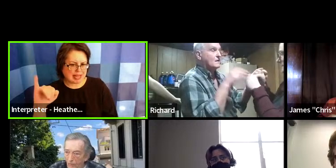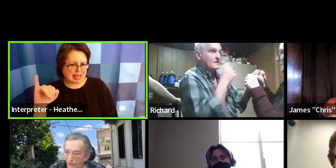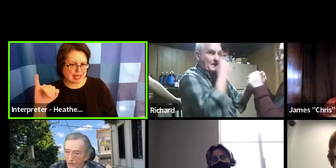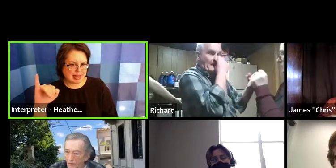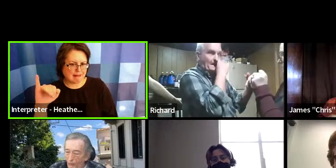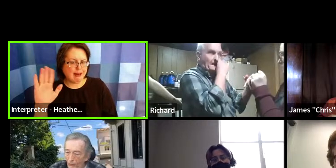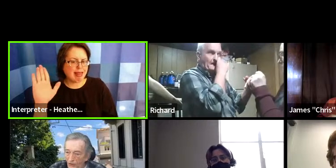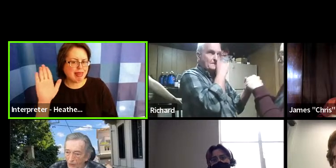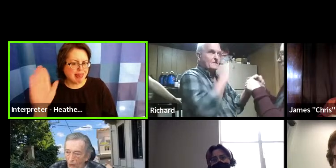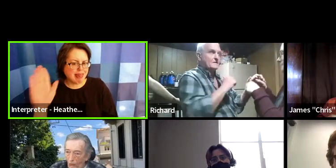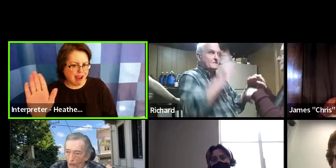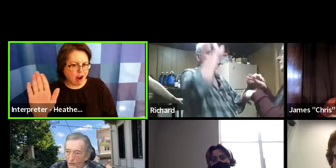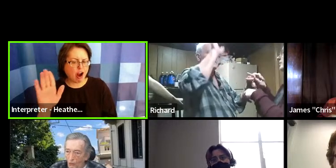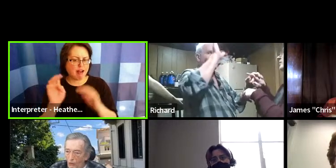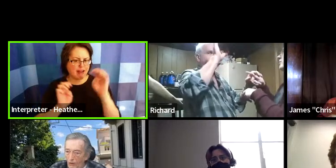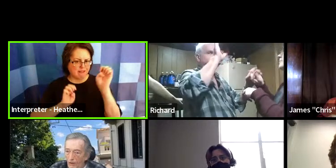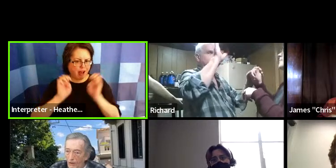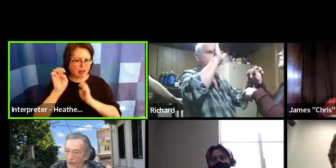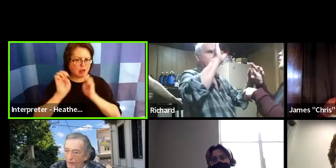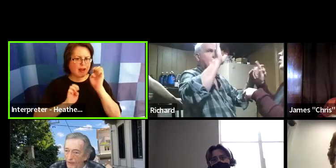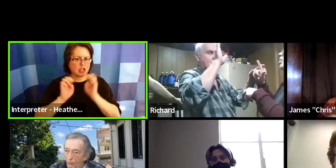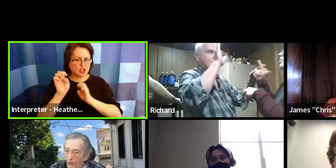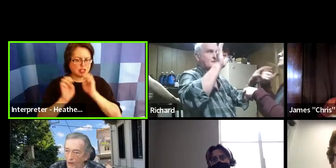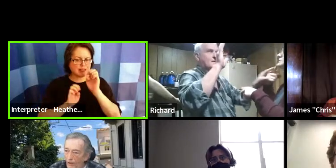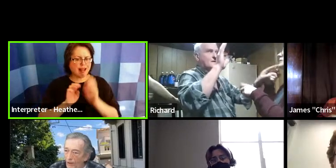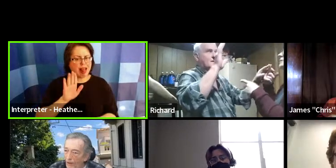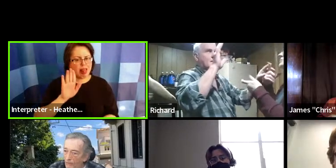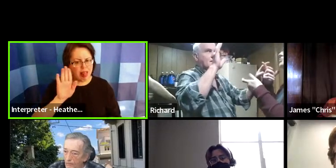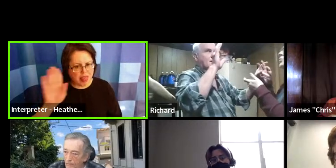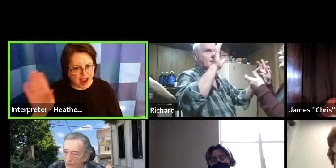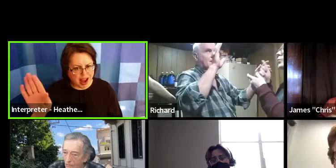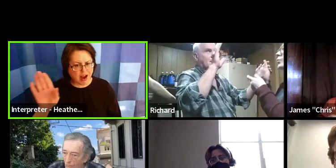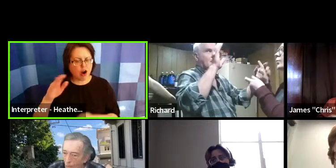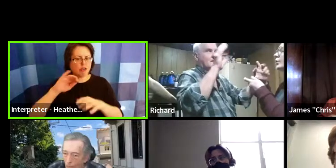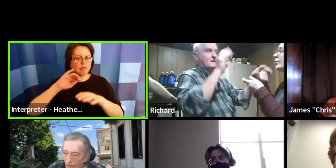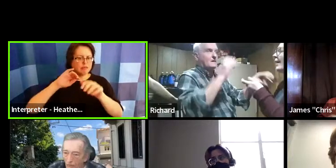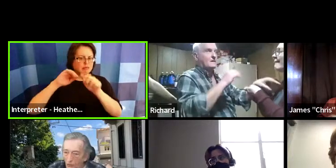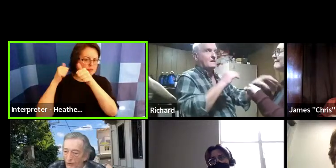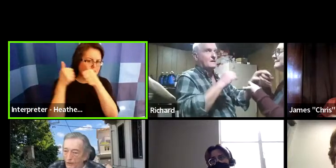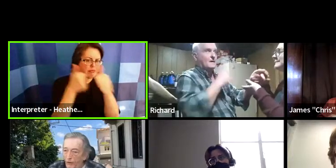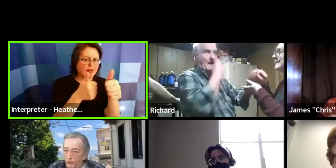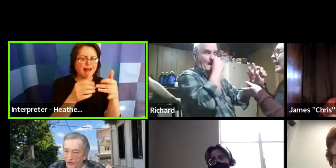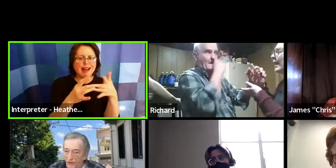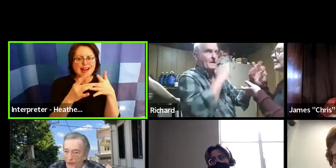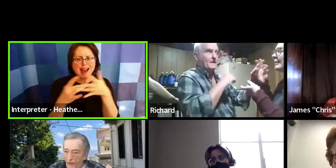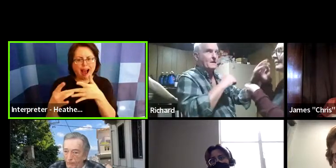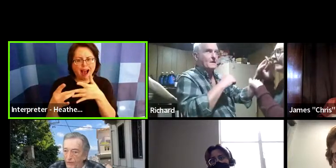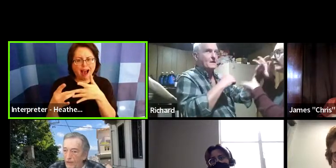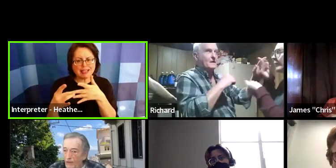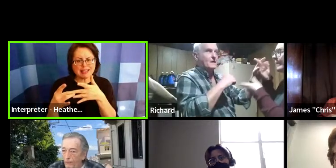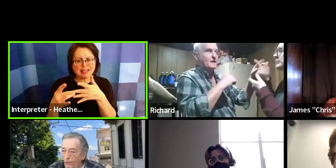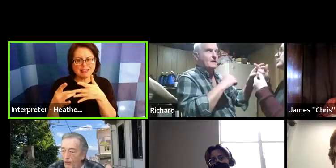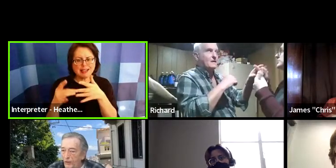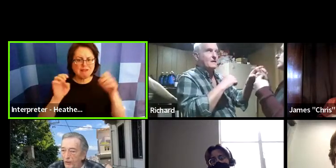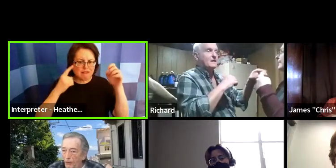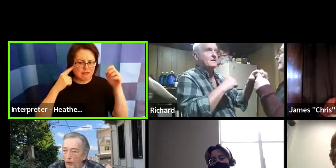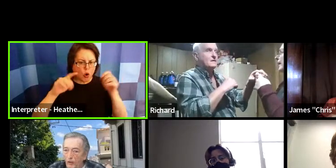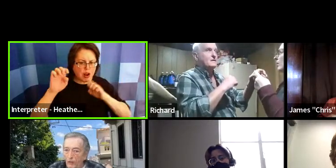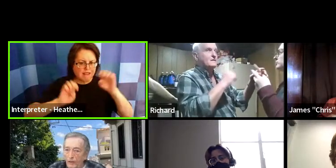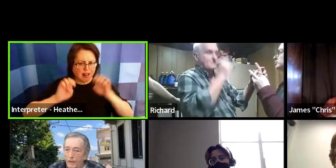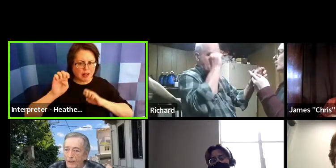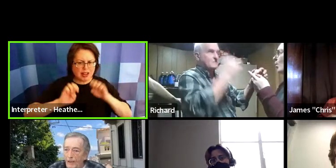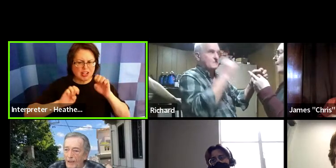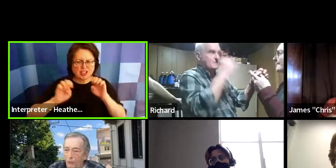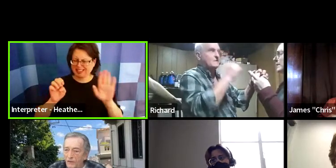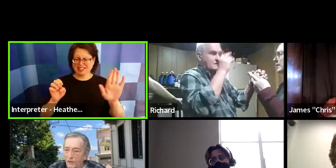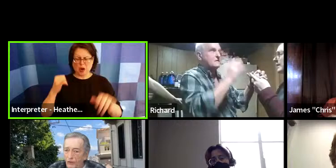evaluation principles? Or, I'm really trying to understand if I'm in a